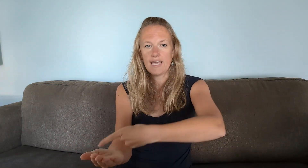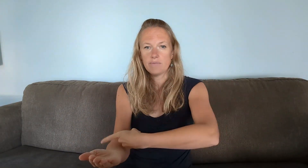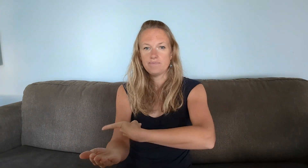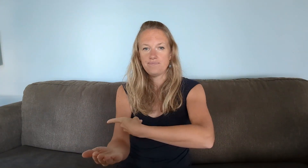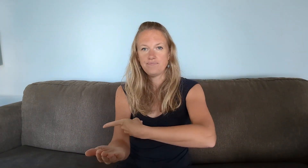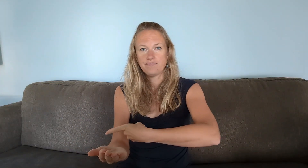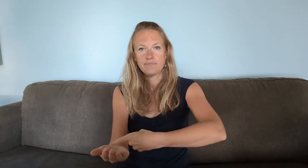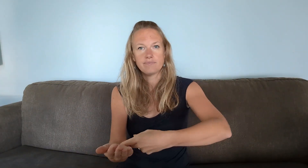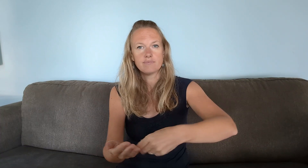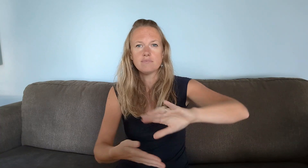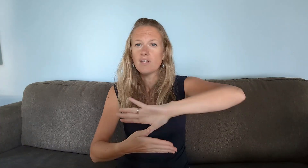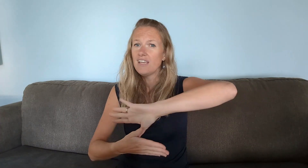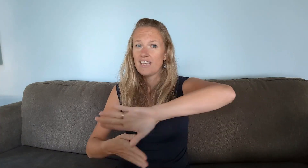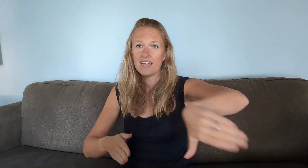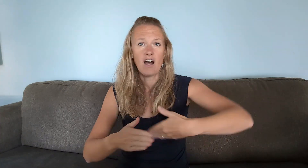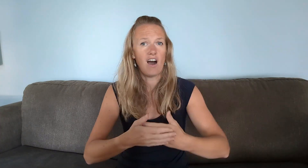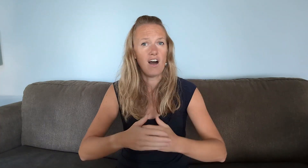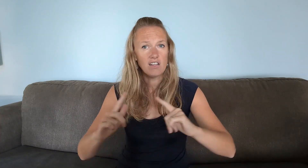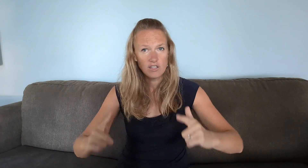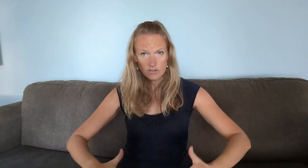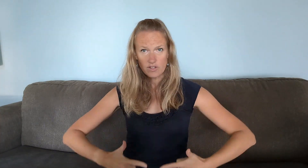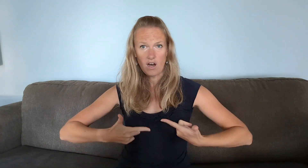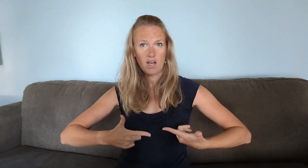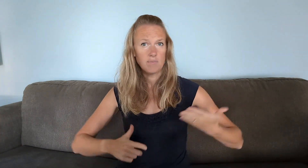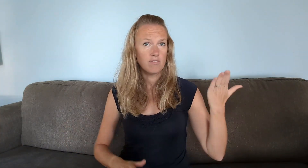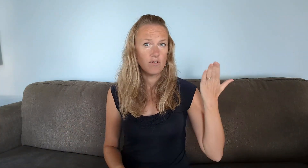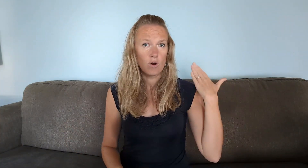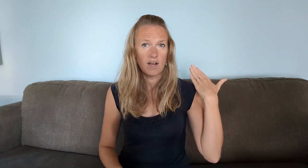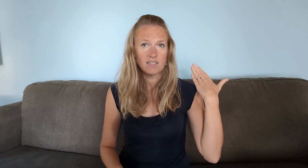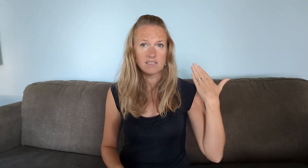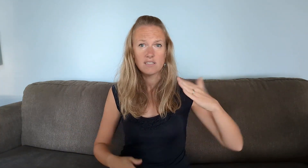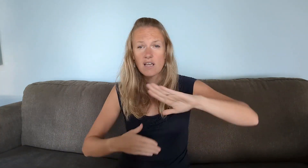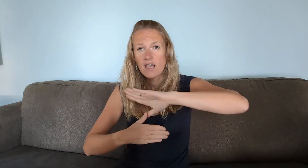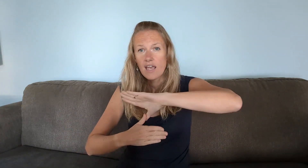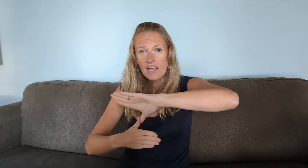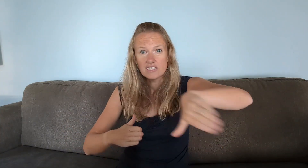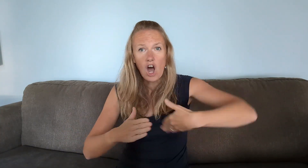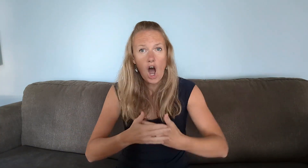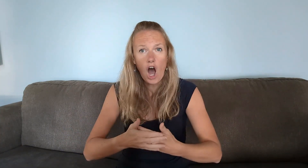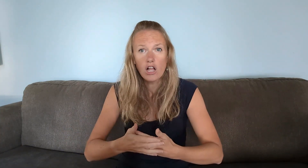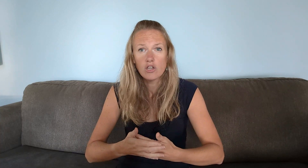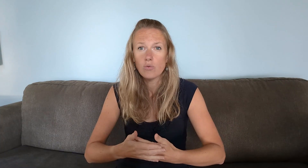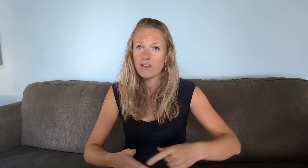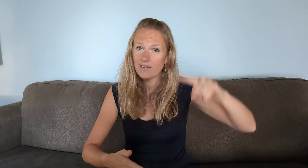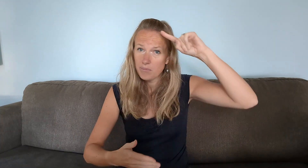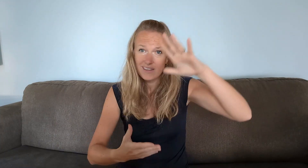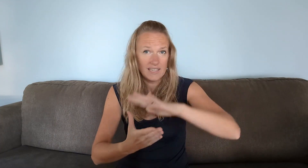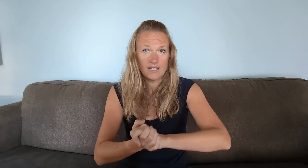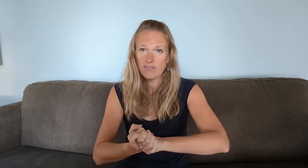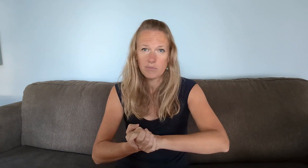Lamb. And all who've gone before us and all who will believe, I'm not